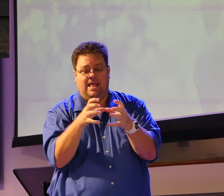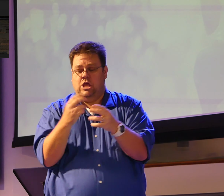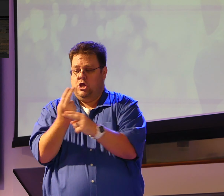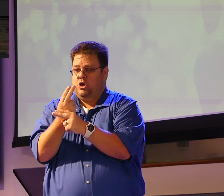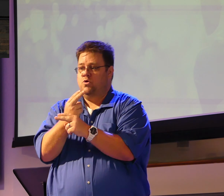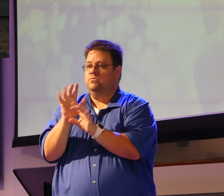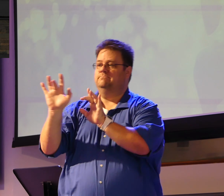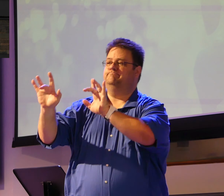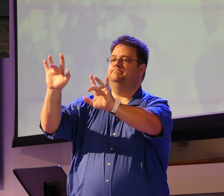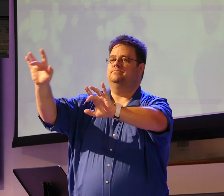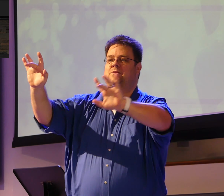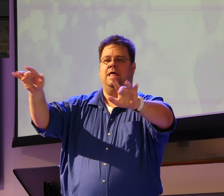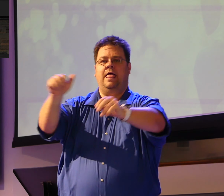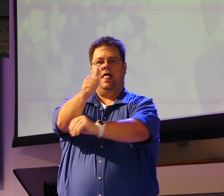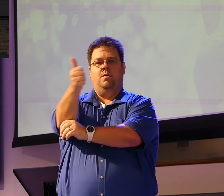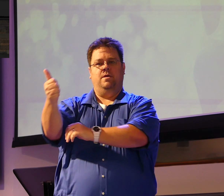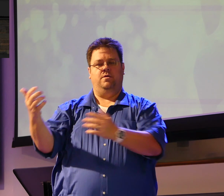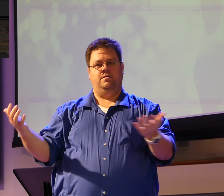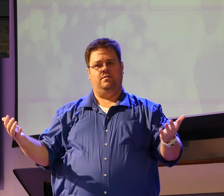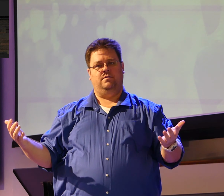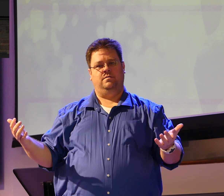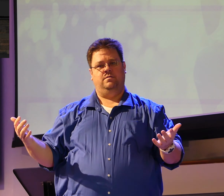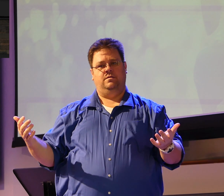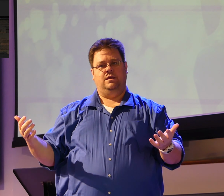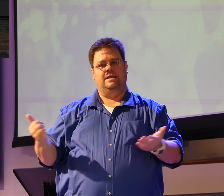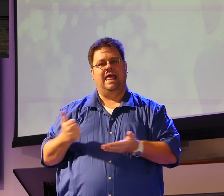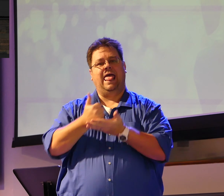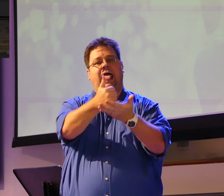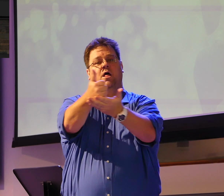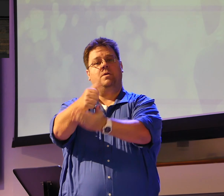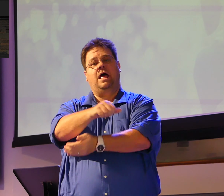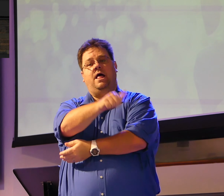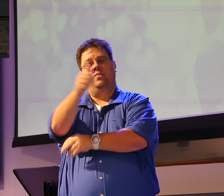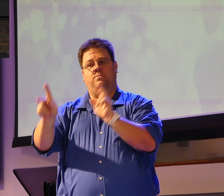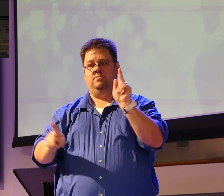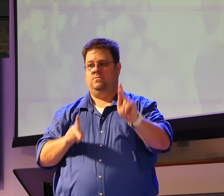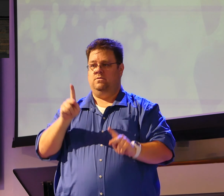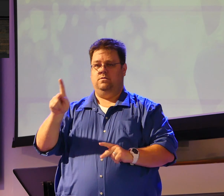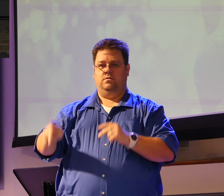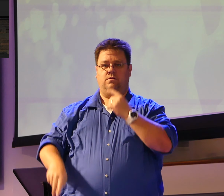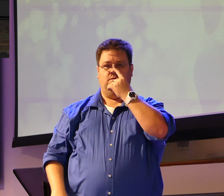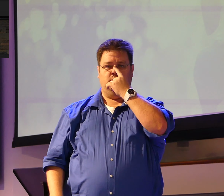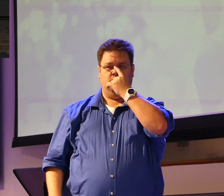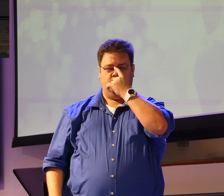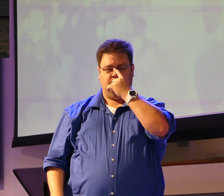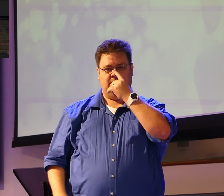those things and use them to help another human being to help somebody else